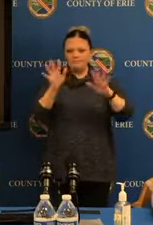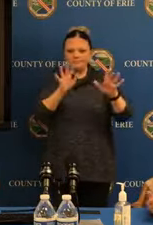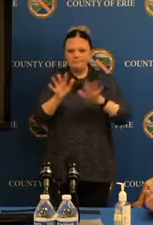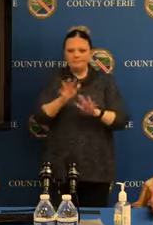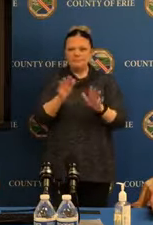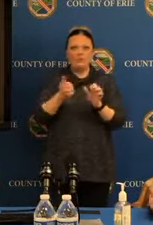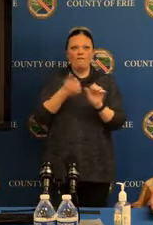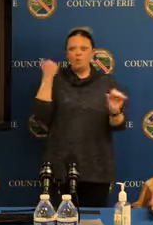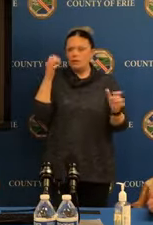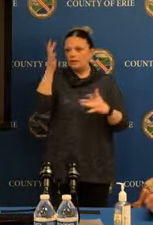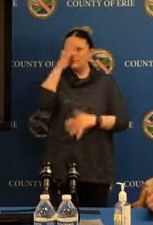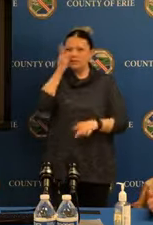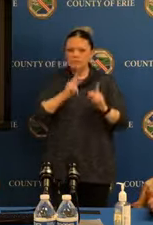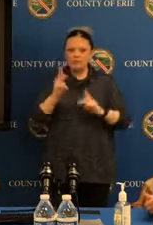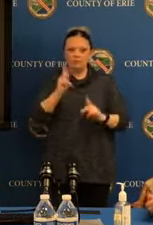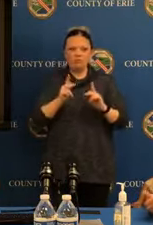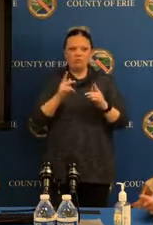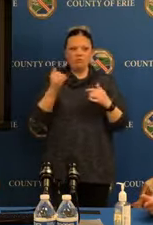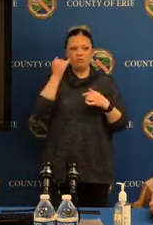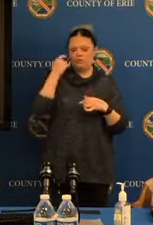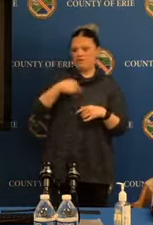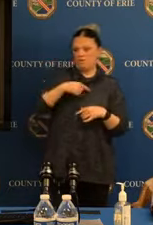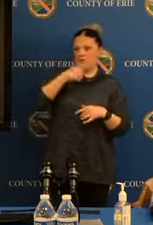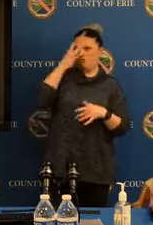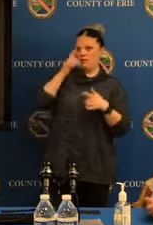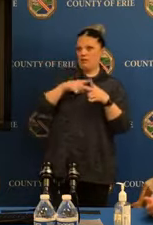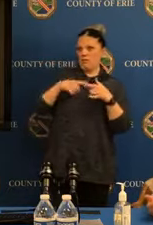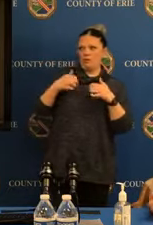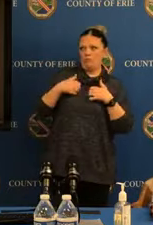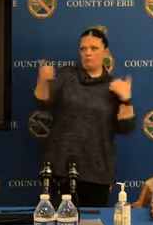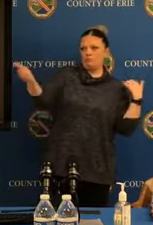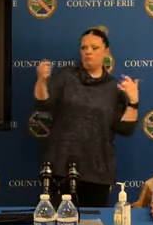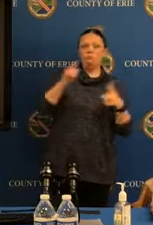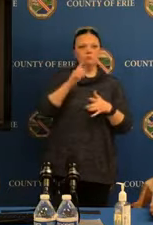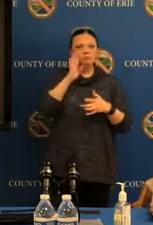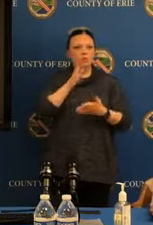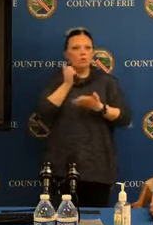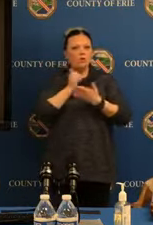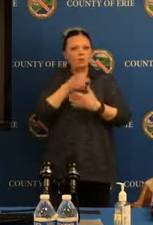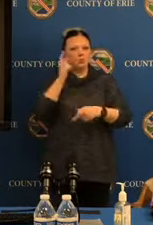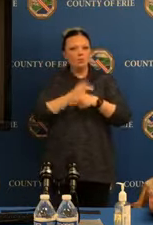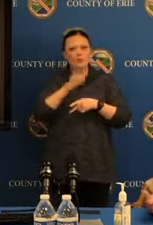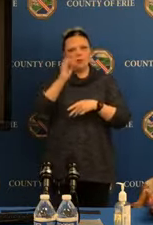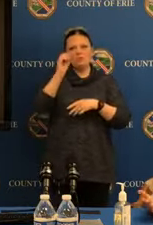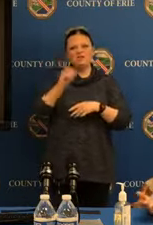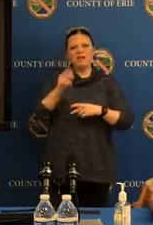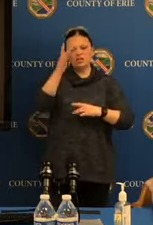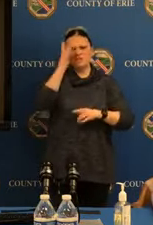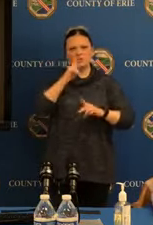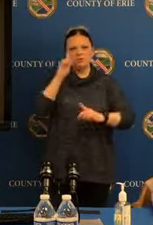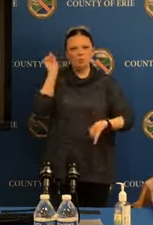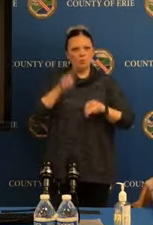sick people, and worse, staying away from other people, will help keep that percentage low. However,